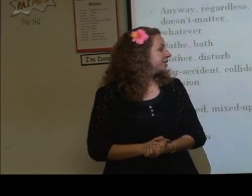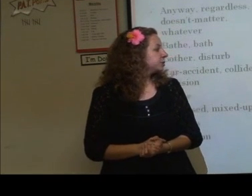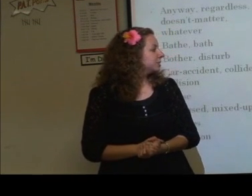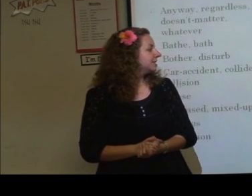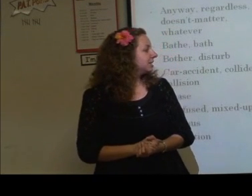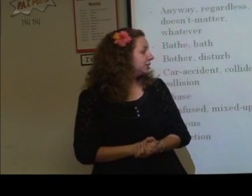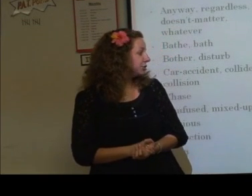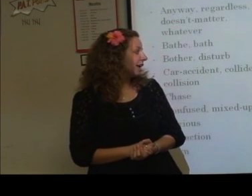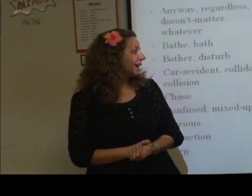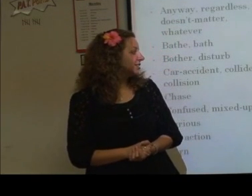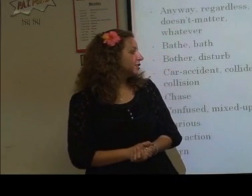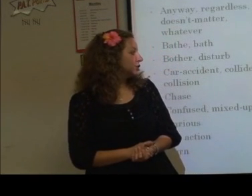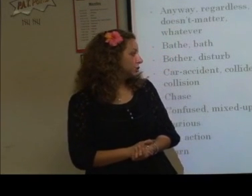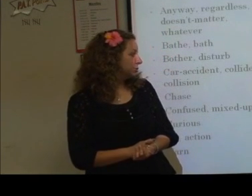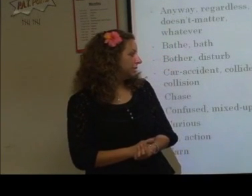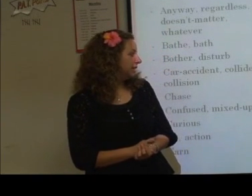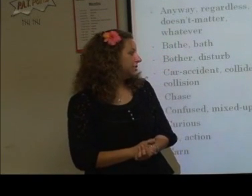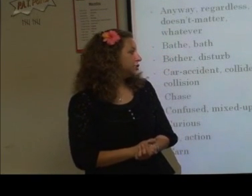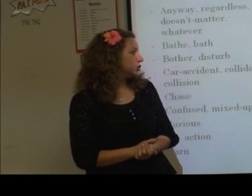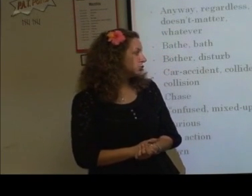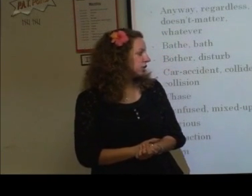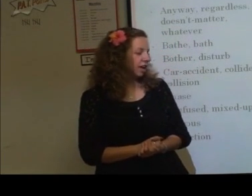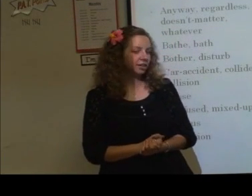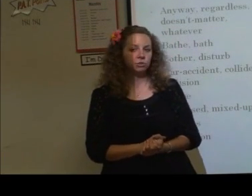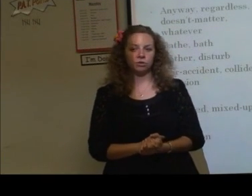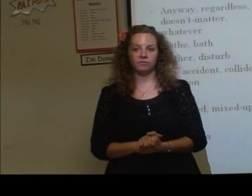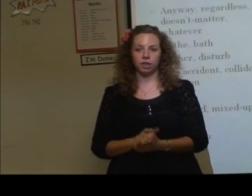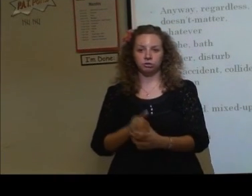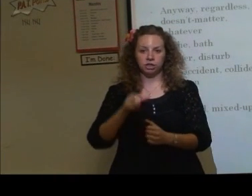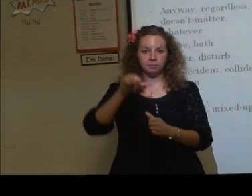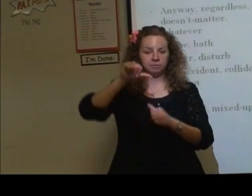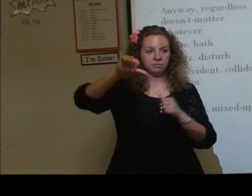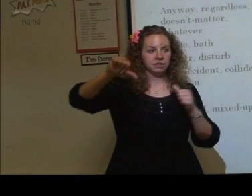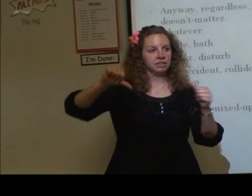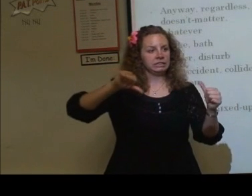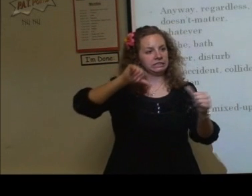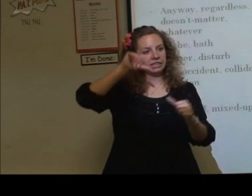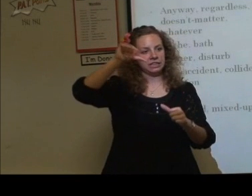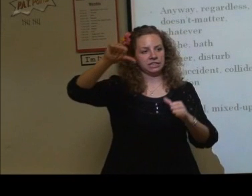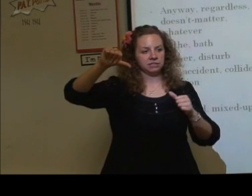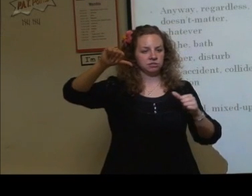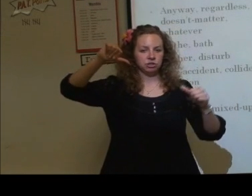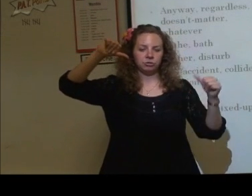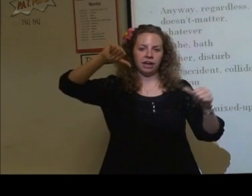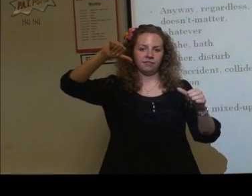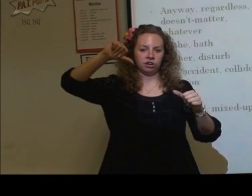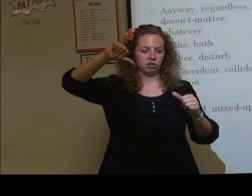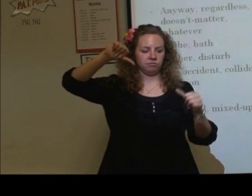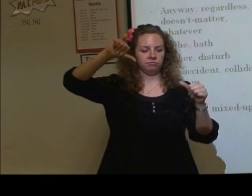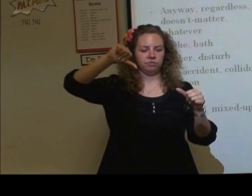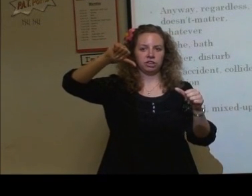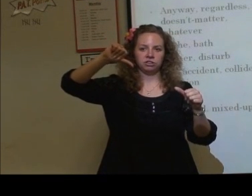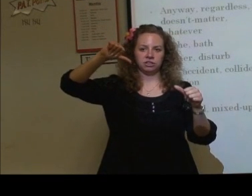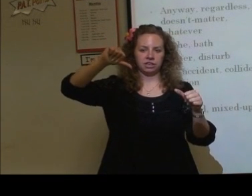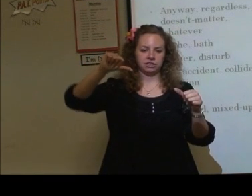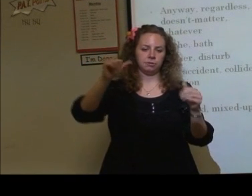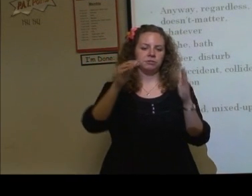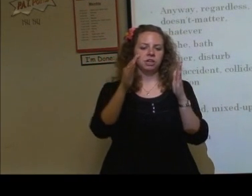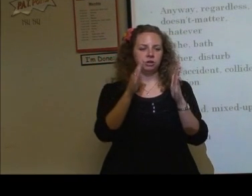this one is interact, associate, socialize, or fellowship. It's like this. So you want to have your fingers like separate. You